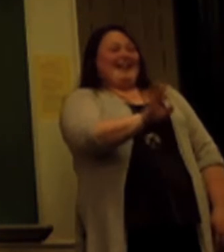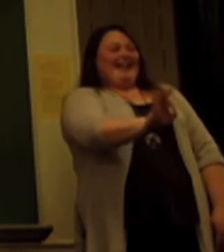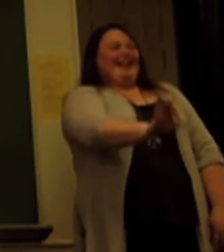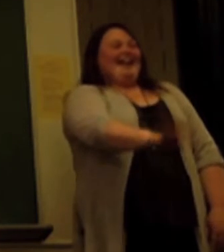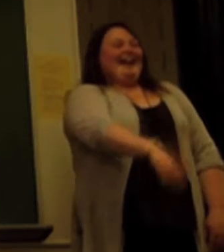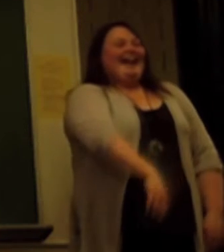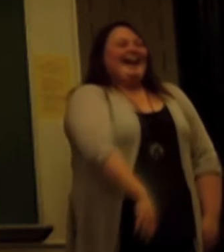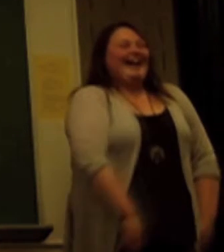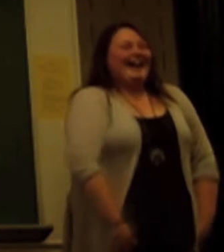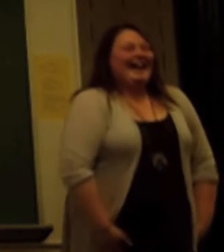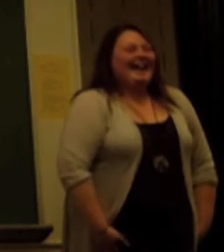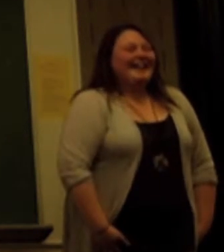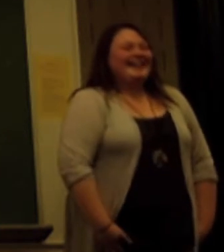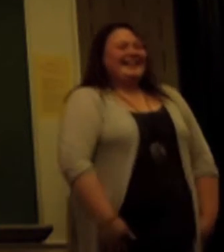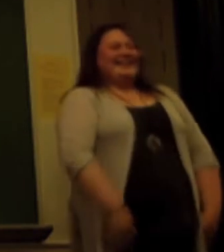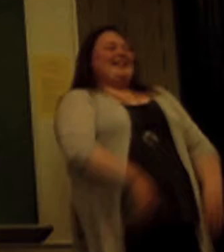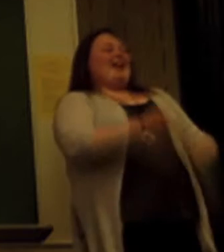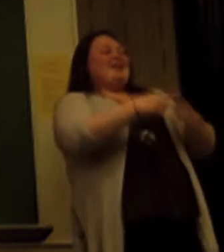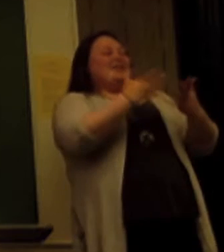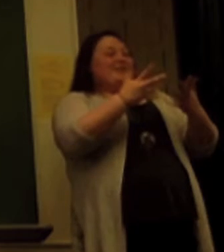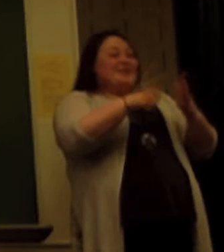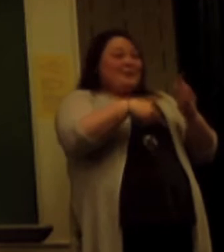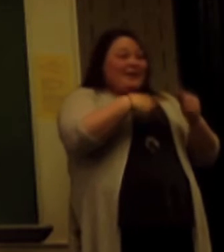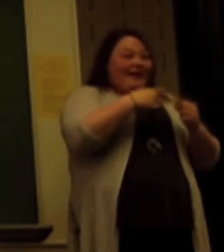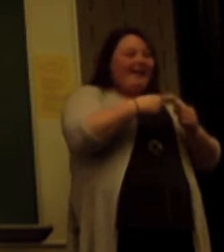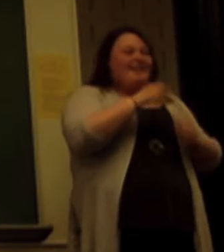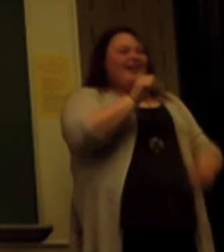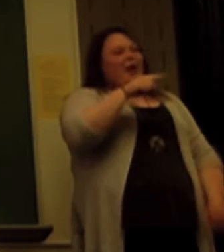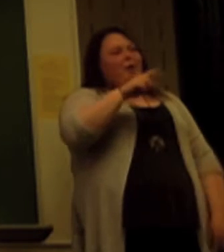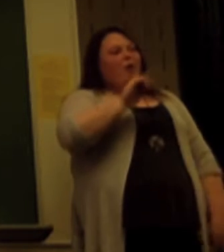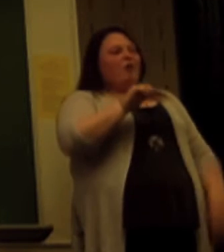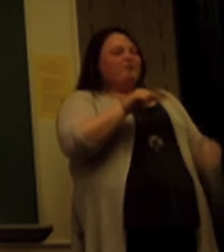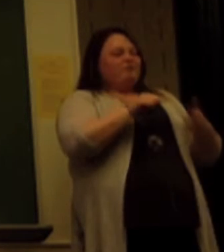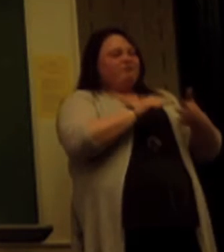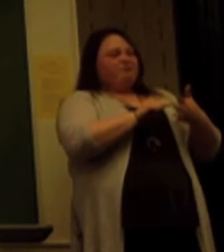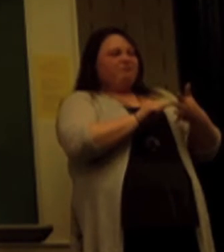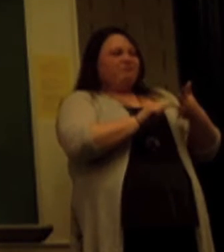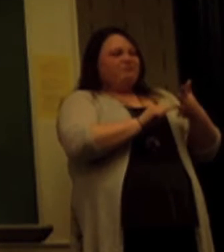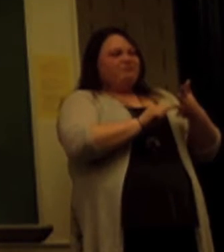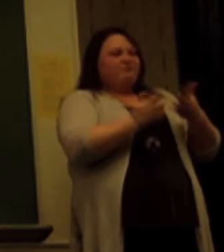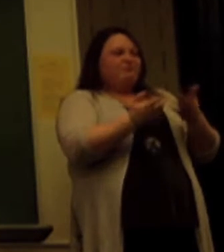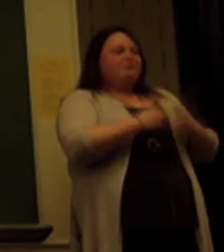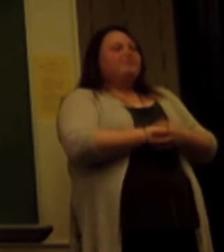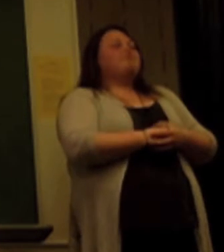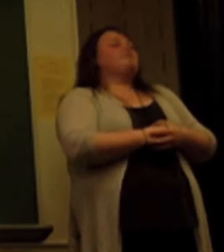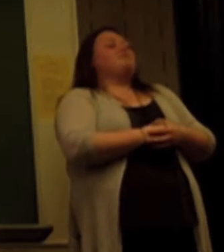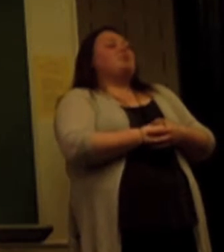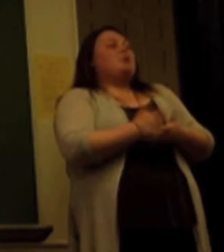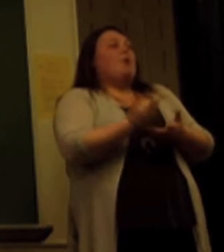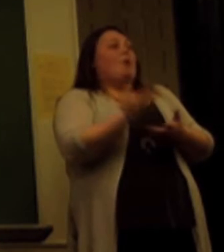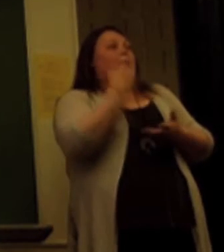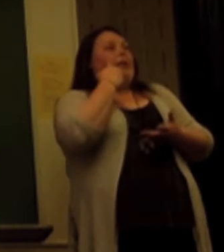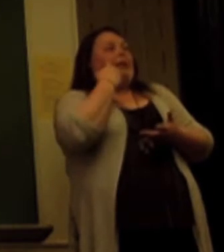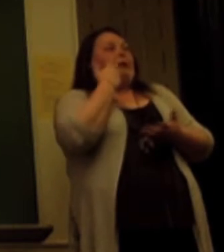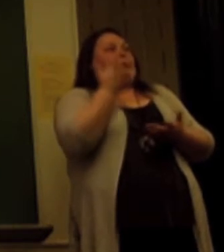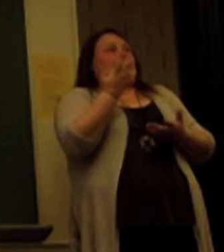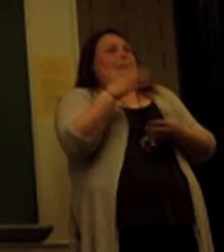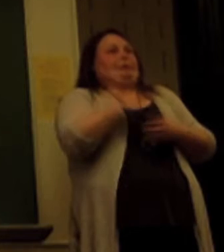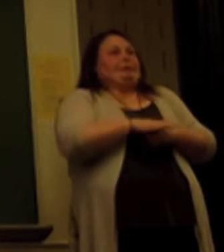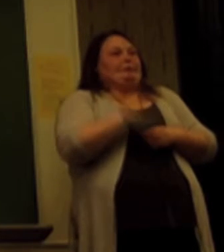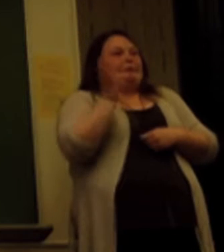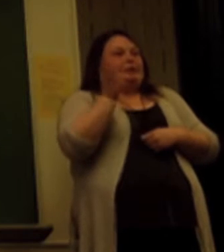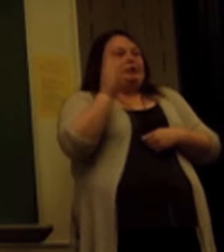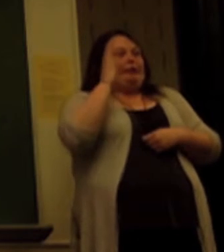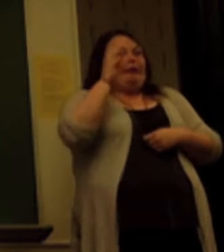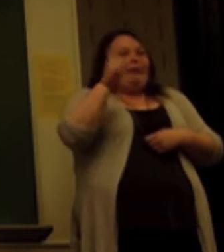in the middle of April and then I stopped journaling. And then this week I was making this PowerPoint and I said, crap, I haven't been keeping up. I didn't realize that everybody was